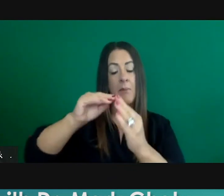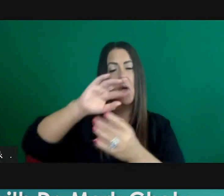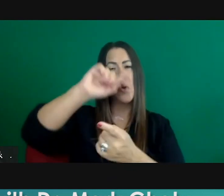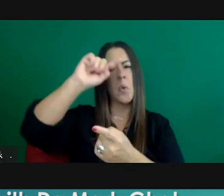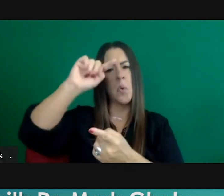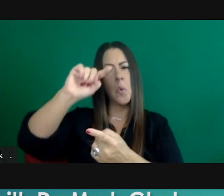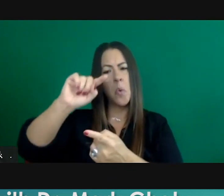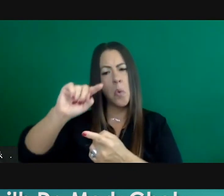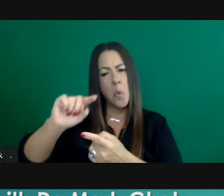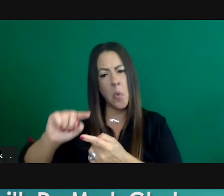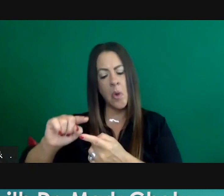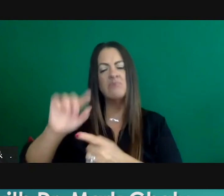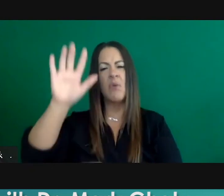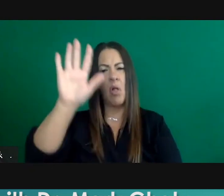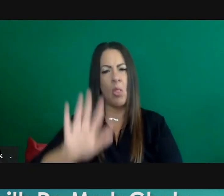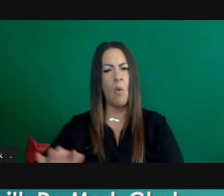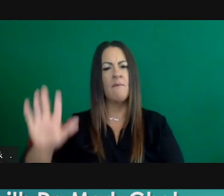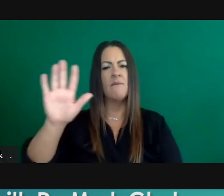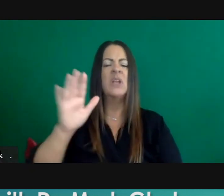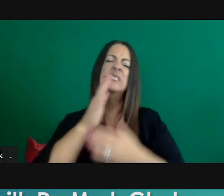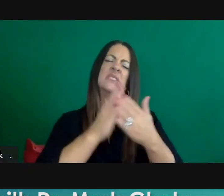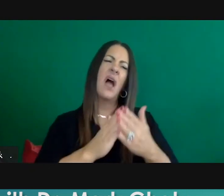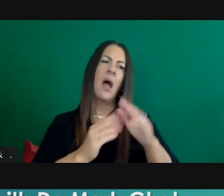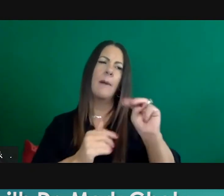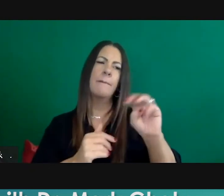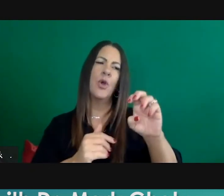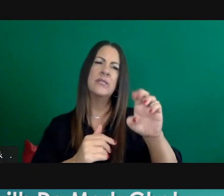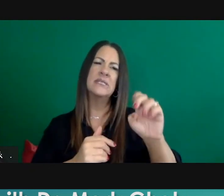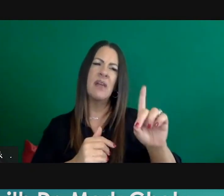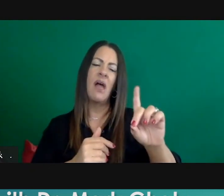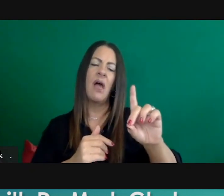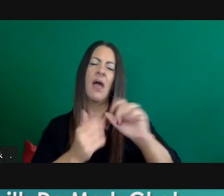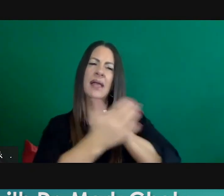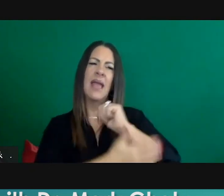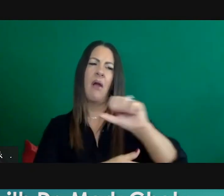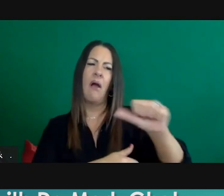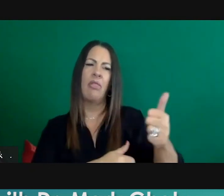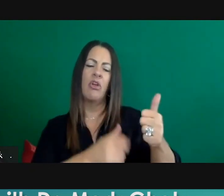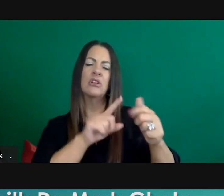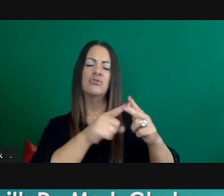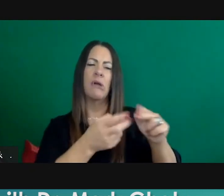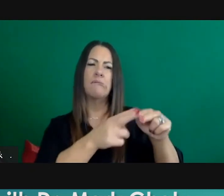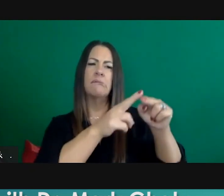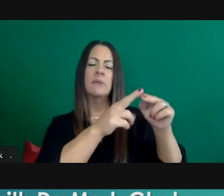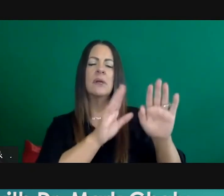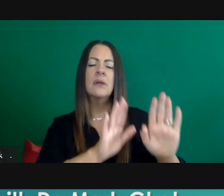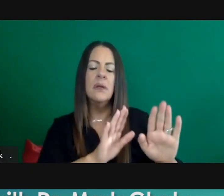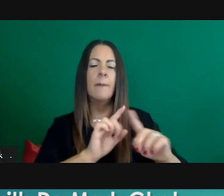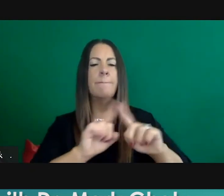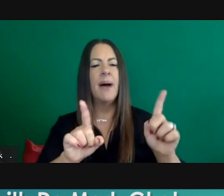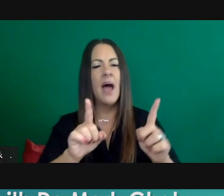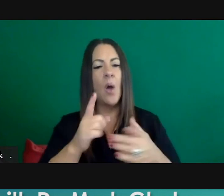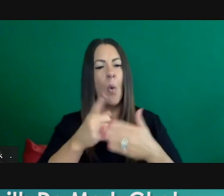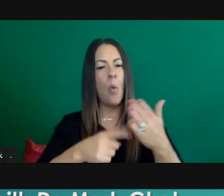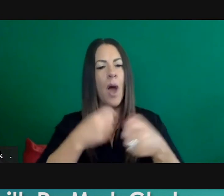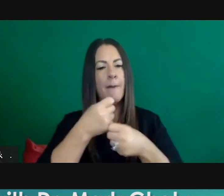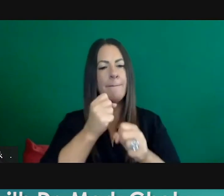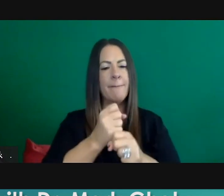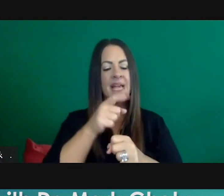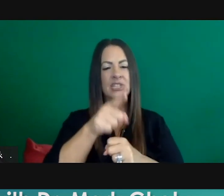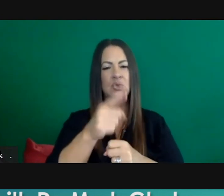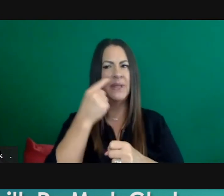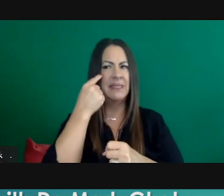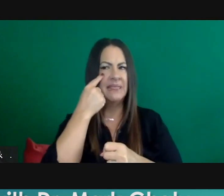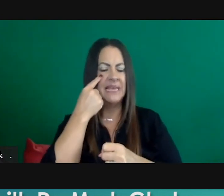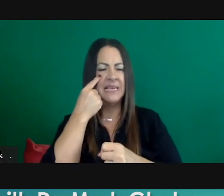areas like we've seen in Merced County in recent weeks, what gives you pause as we move into fall and winter? What is